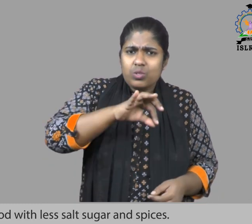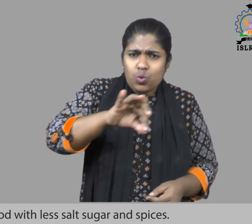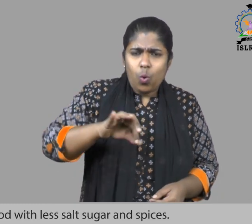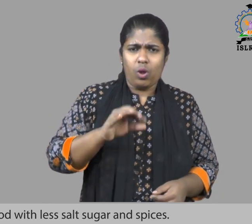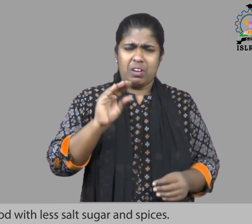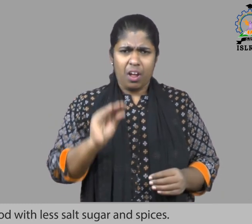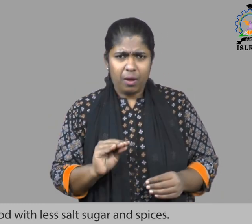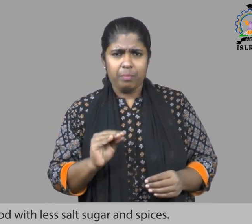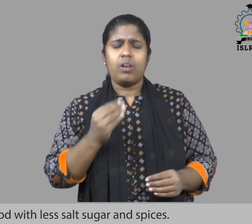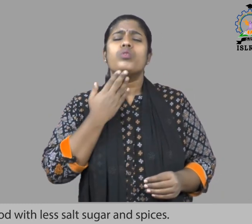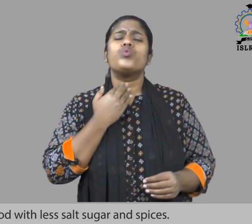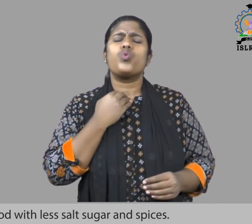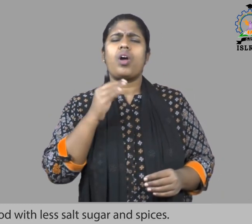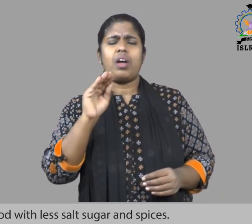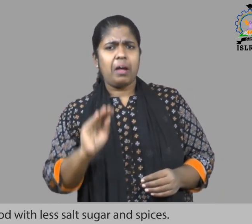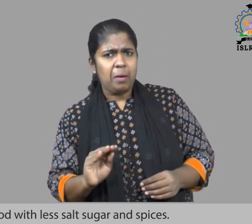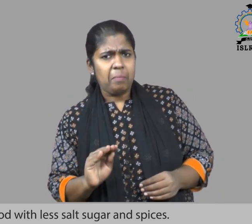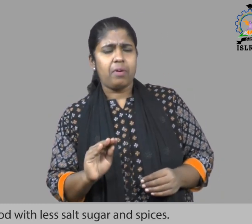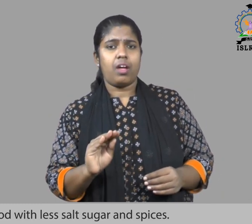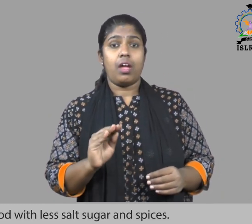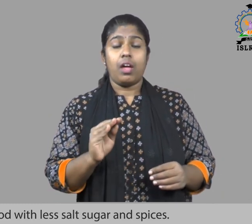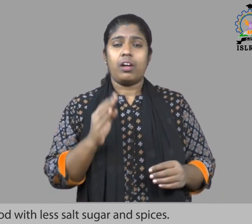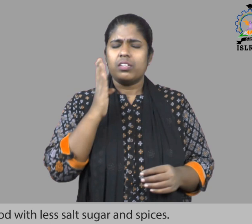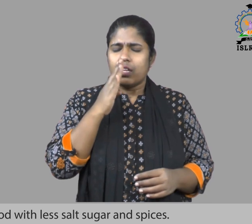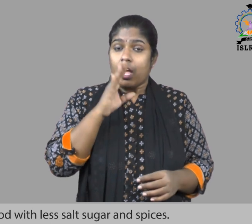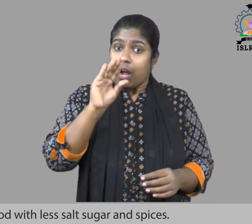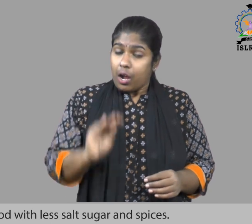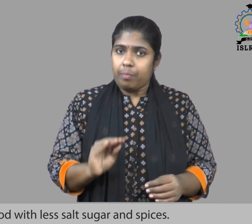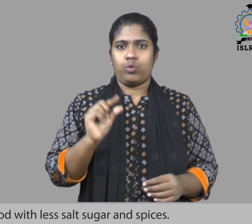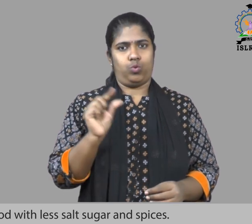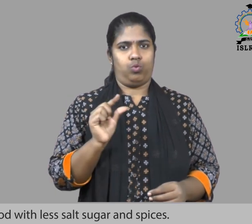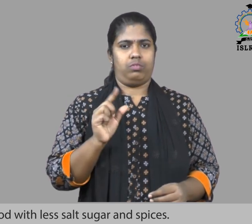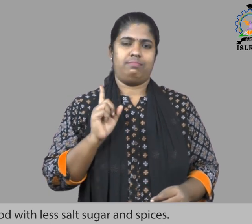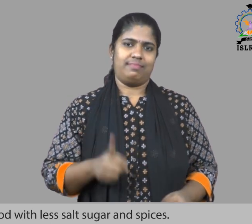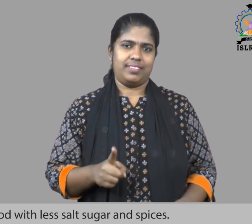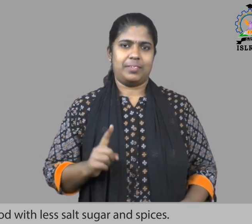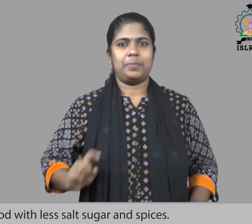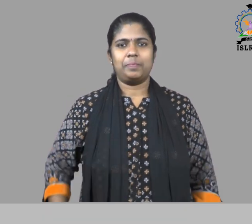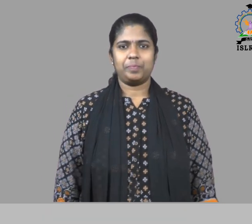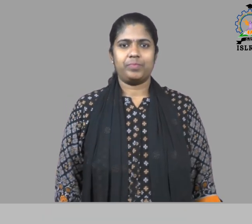Give the child food with less salt, less sugar, and less spices.